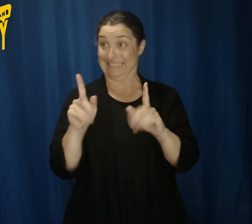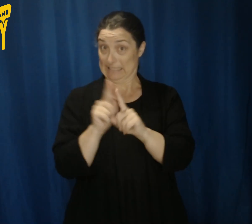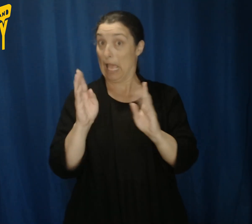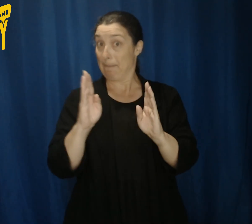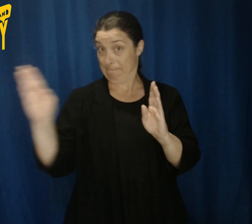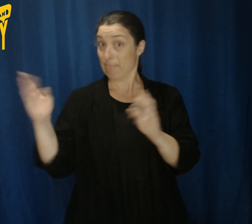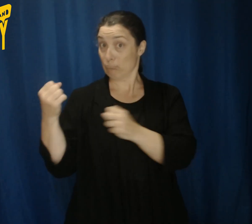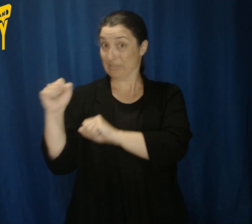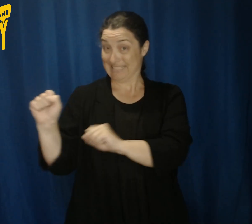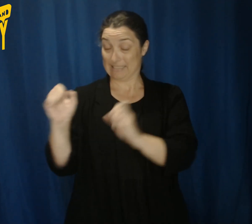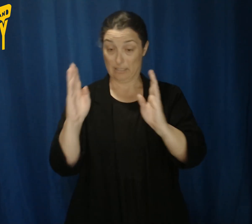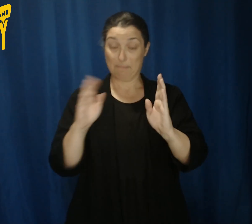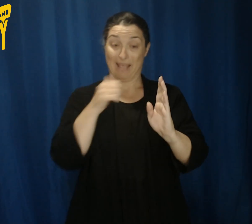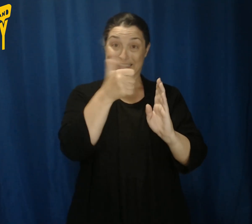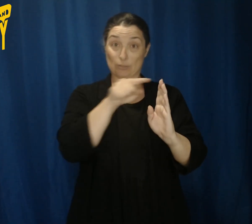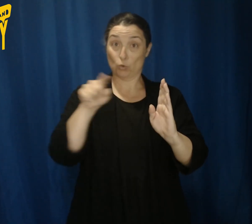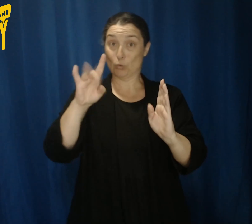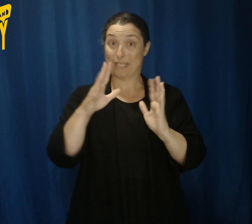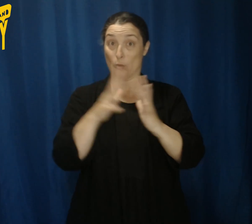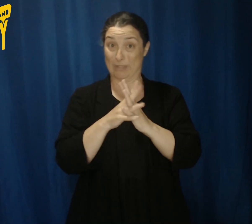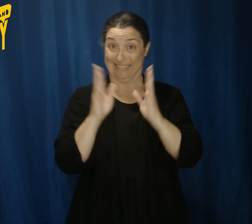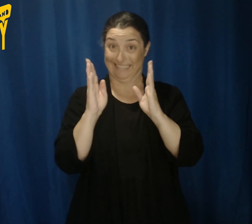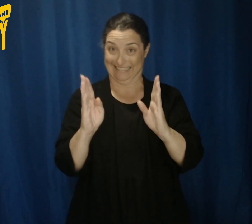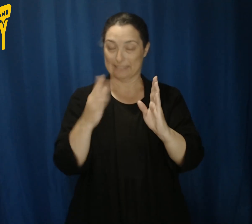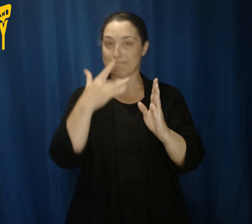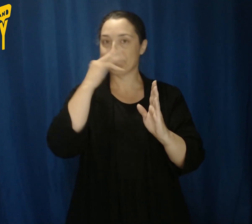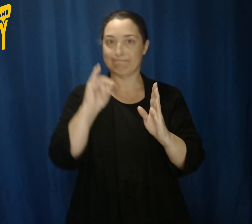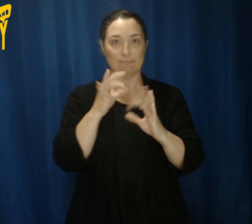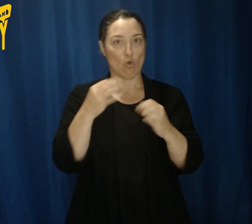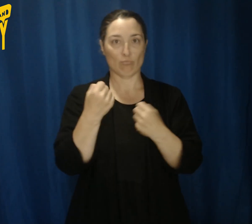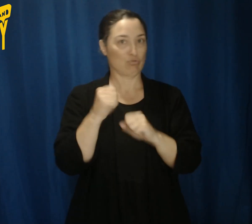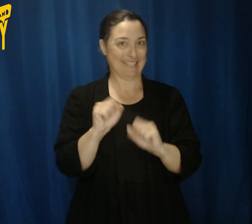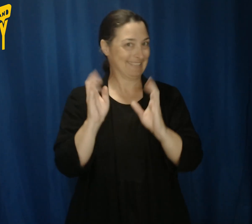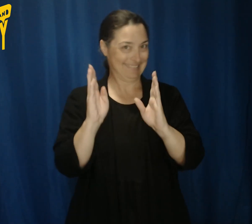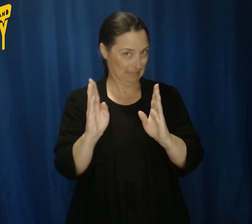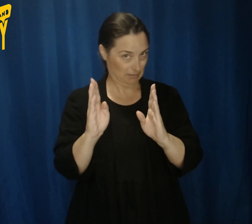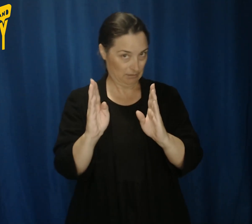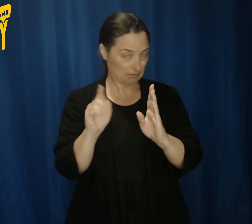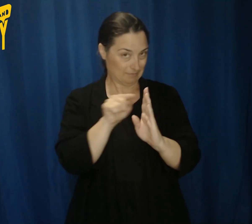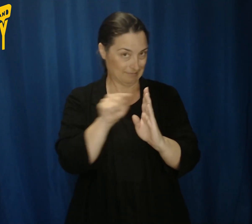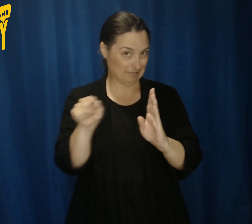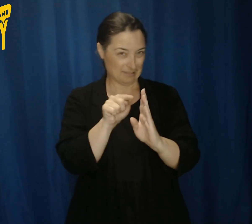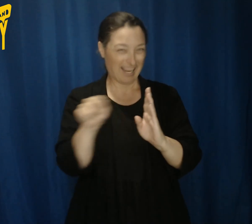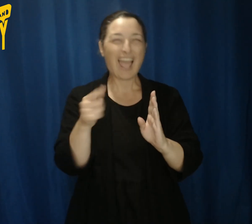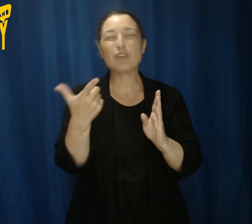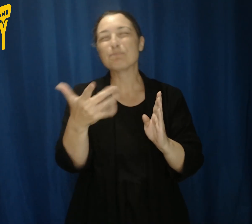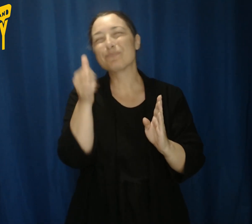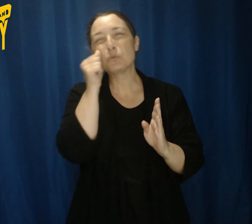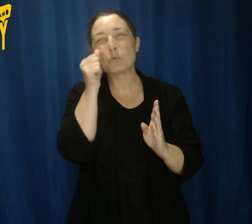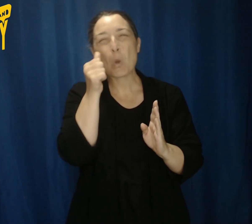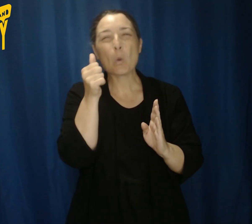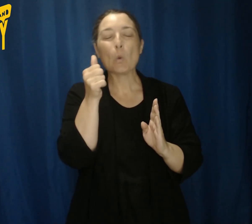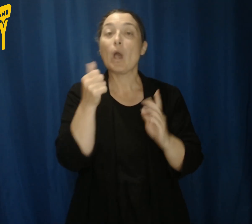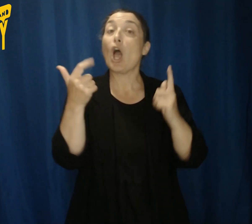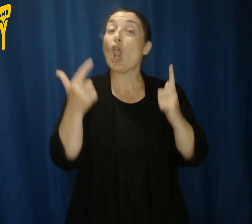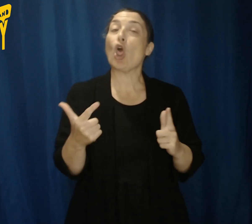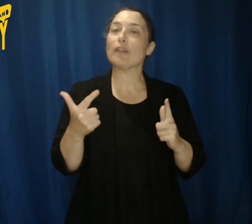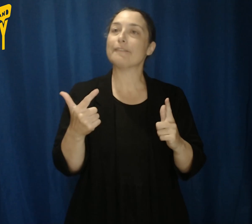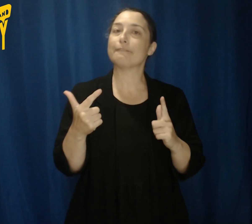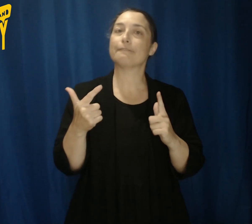between 6 and 10 weeks. And what happens in that stage, and you know how a lot of medicos, gynecologists tell